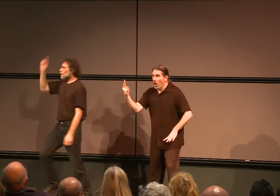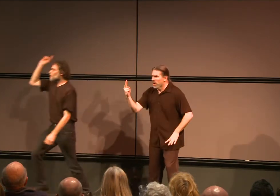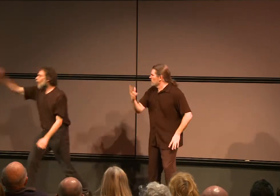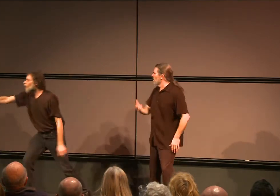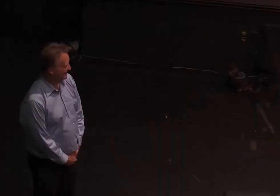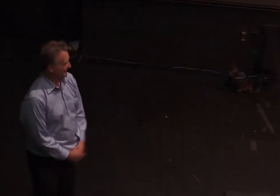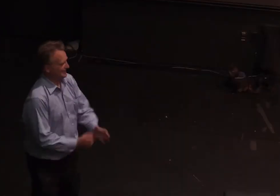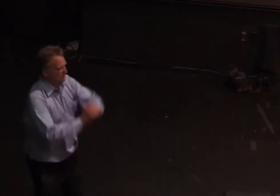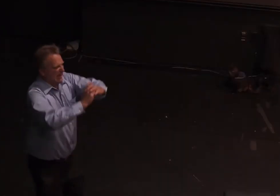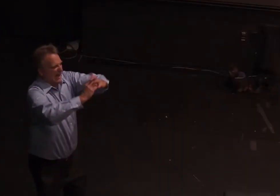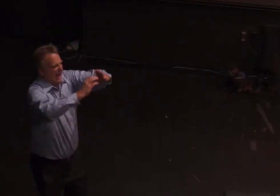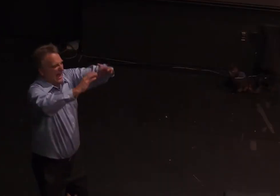Go!